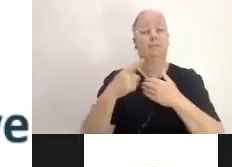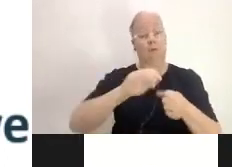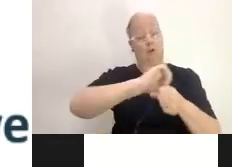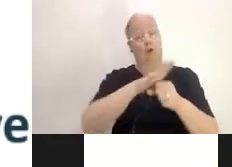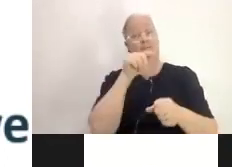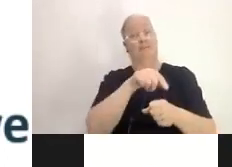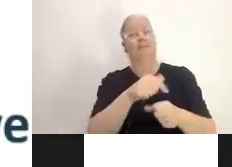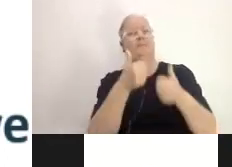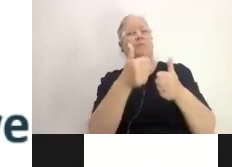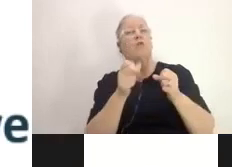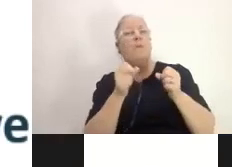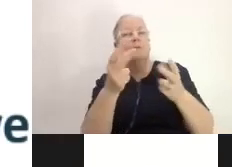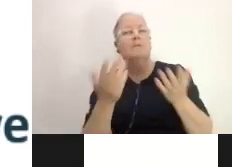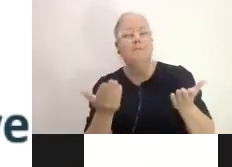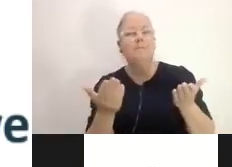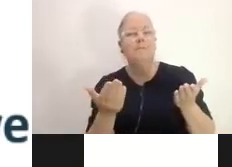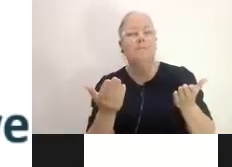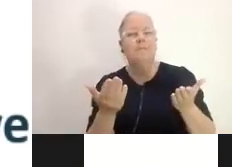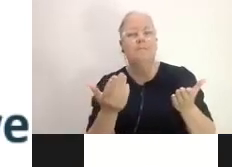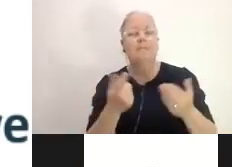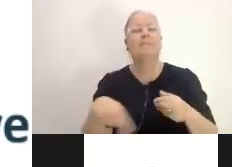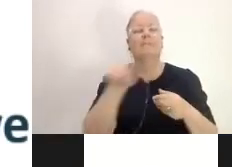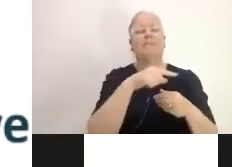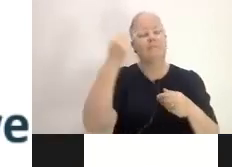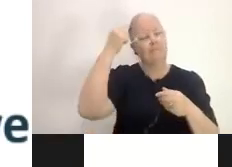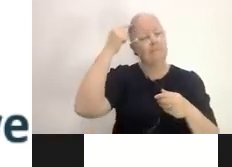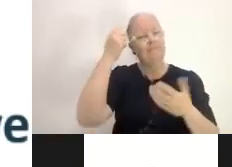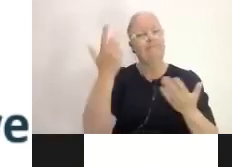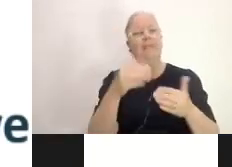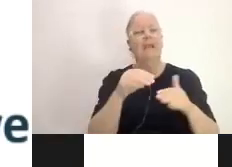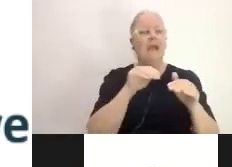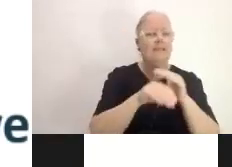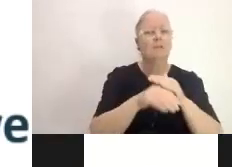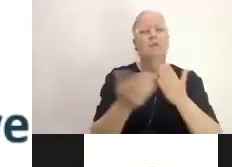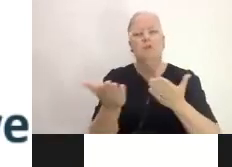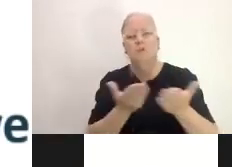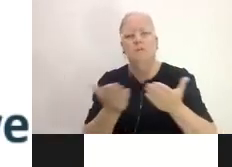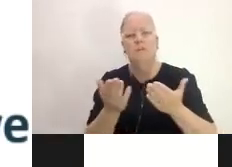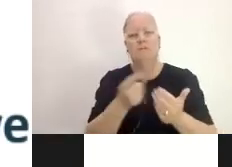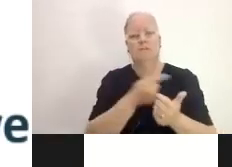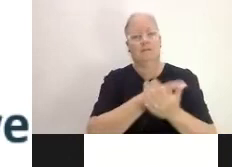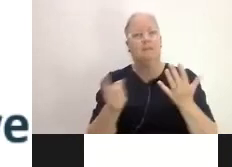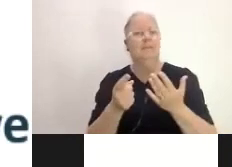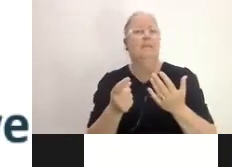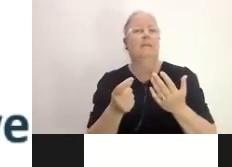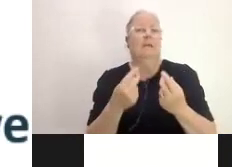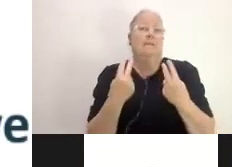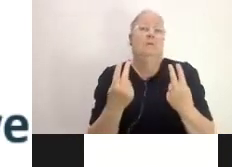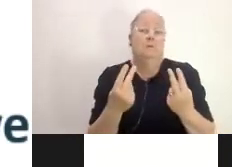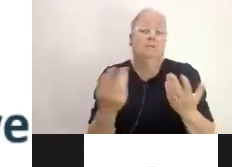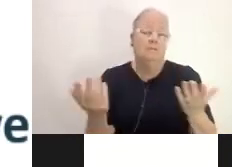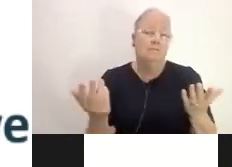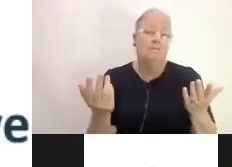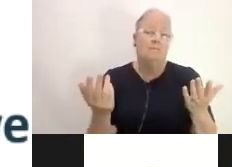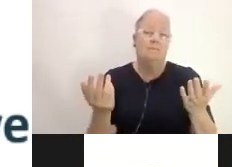that people see that this access to essential services is critical for everyone. So